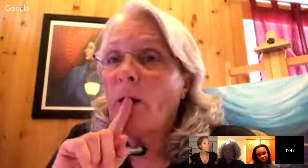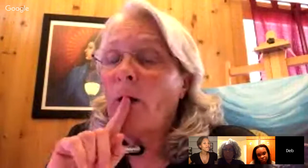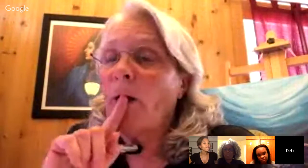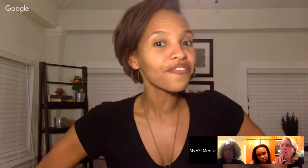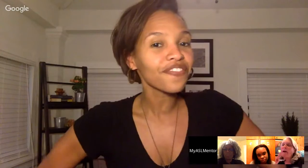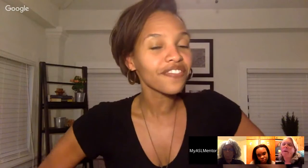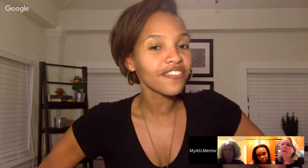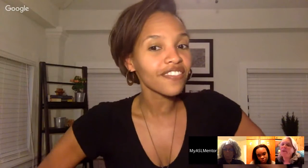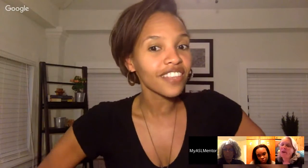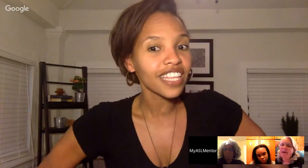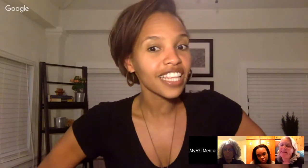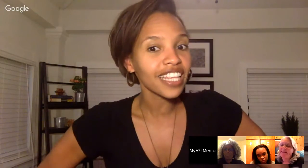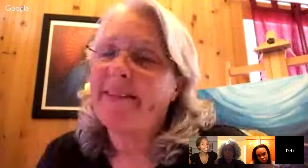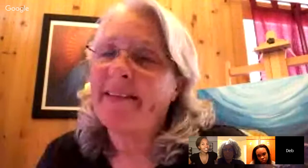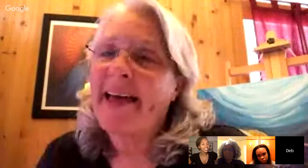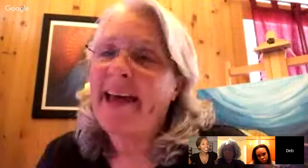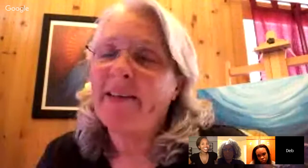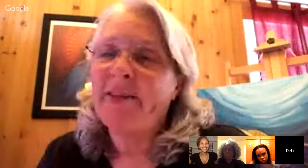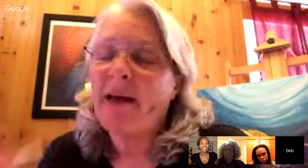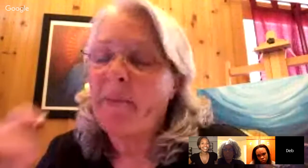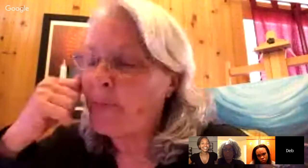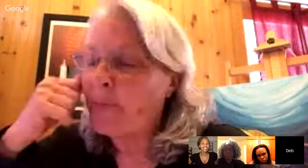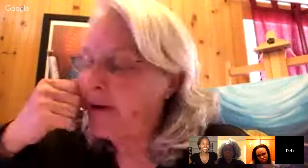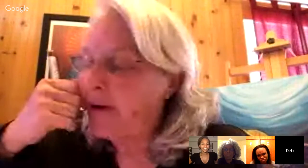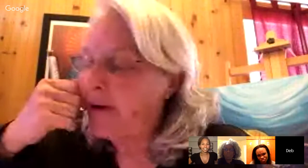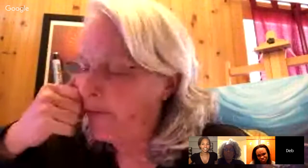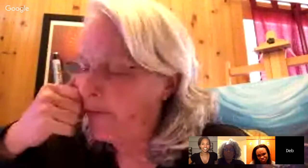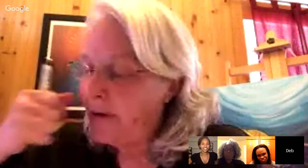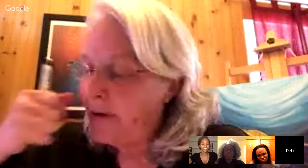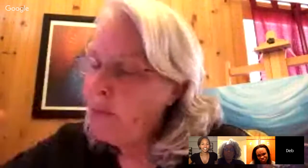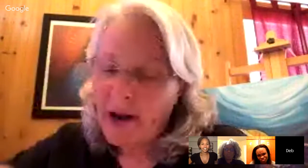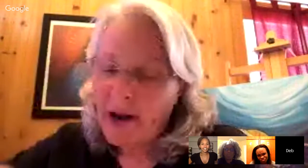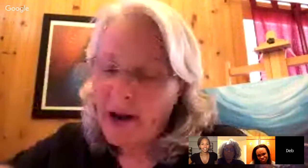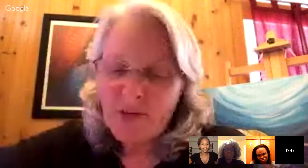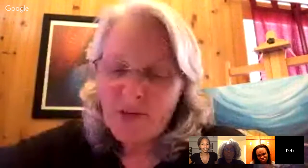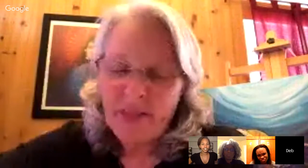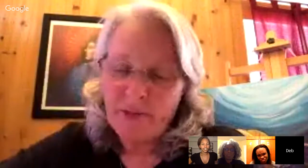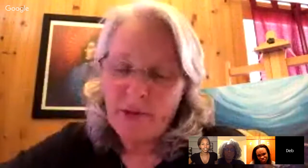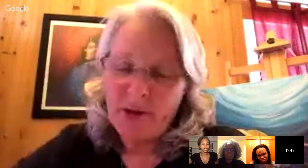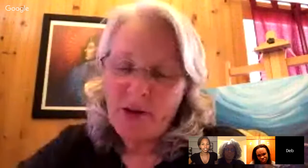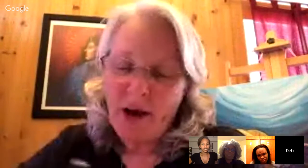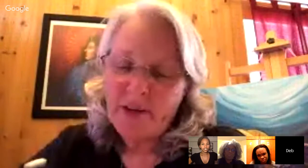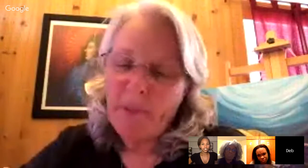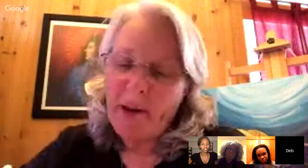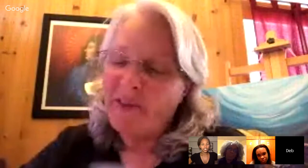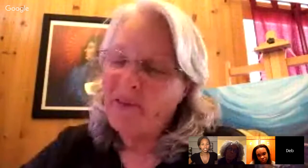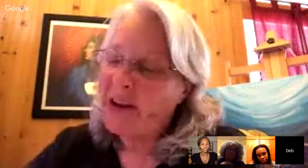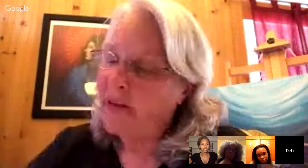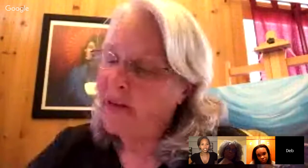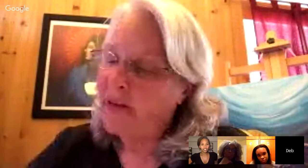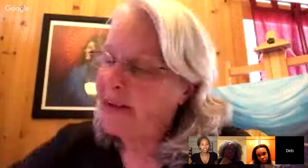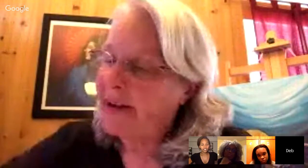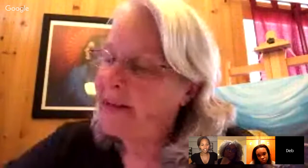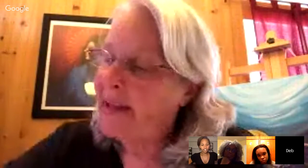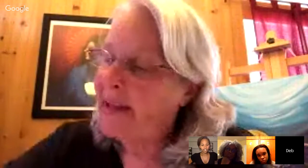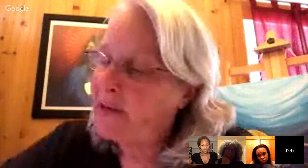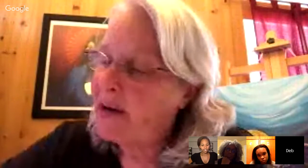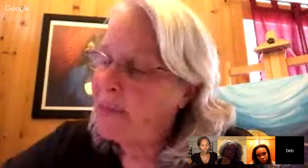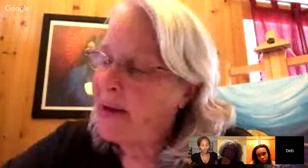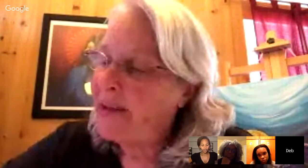Go ahead. I'm so sorry about the delay. Well, I think it was on when you talked about the video that second day, you said